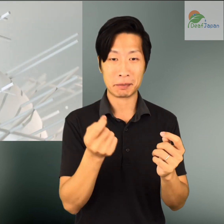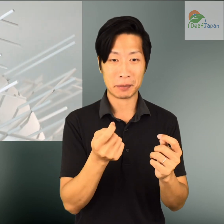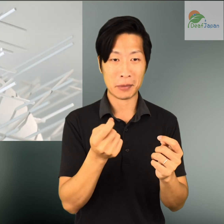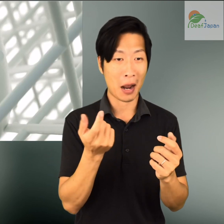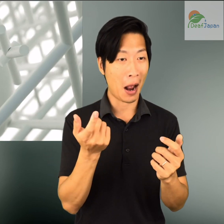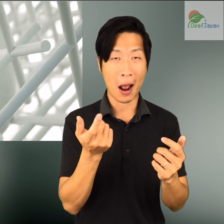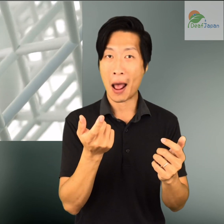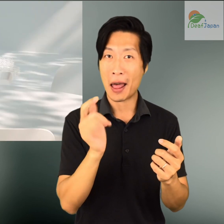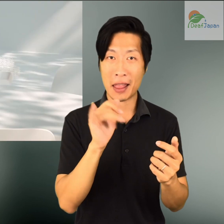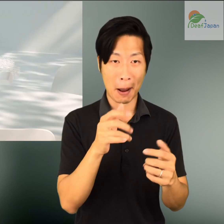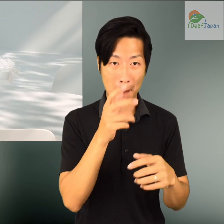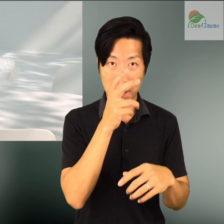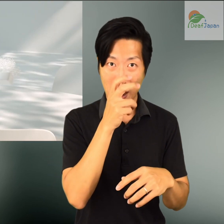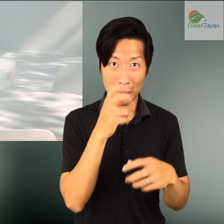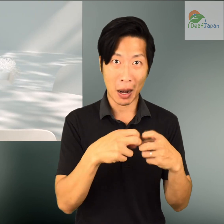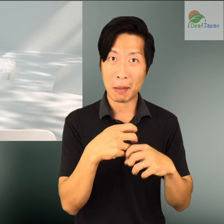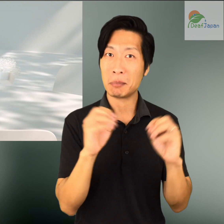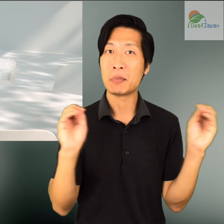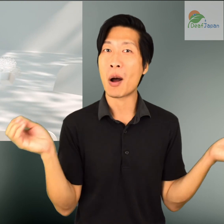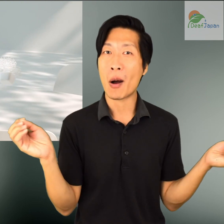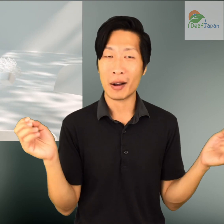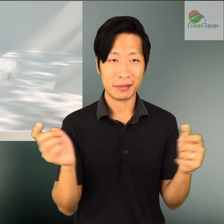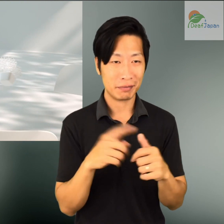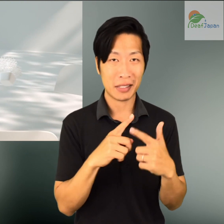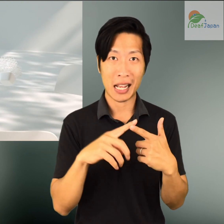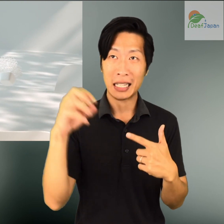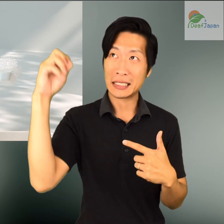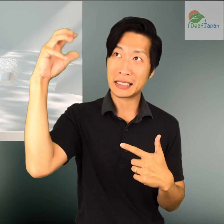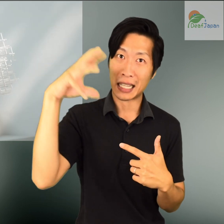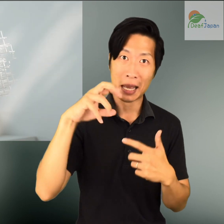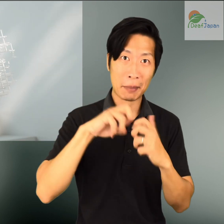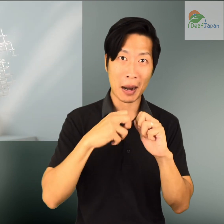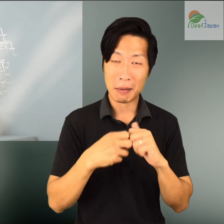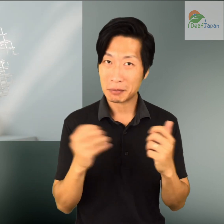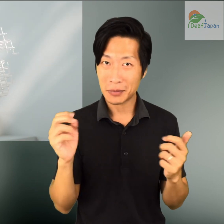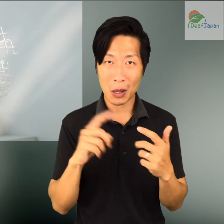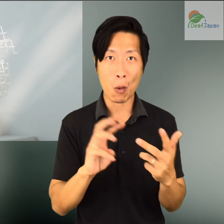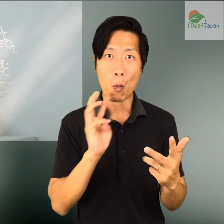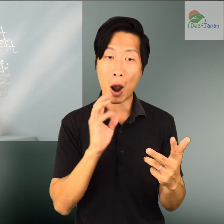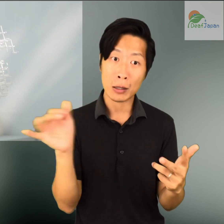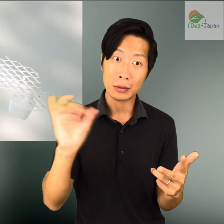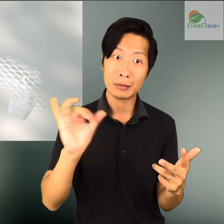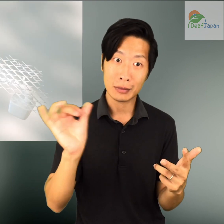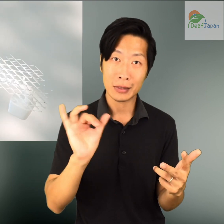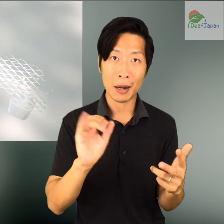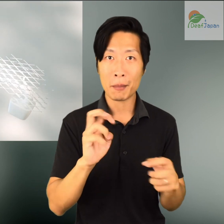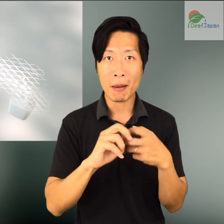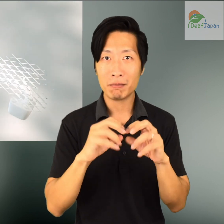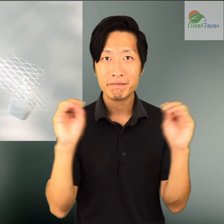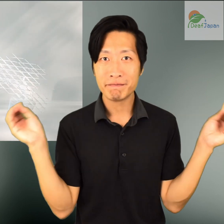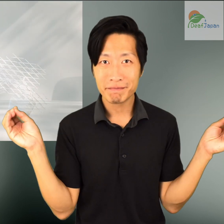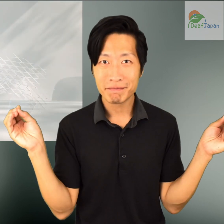nylon resin, thus eliminating a multitude of tricky factors like bug